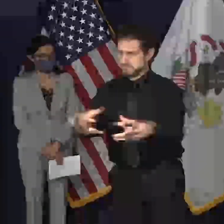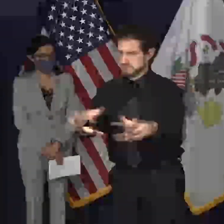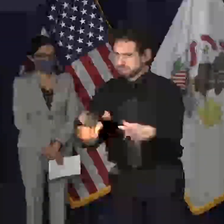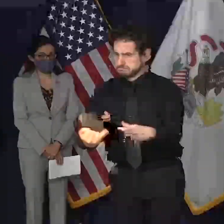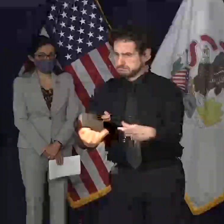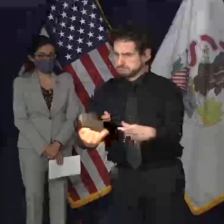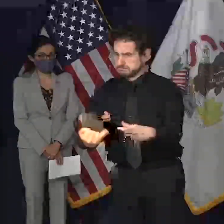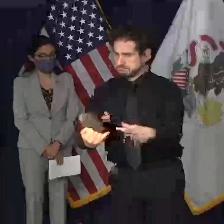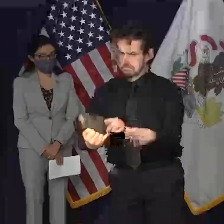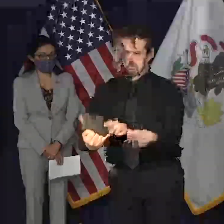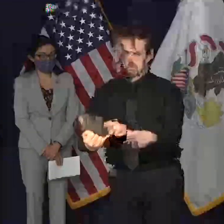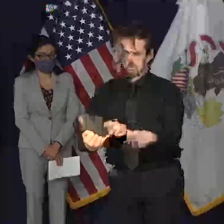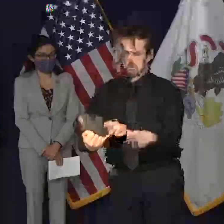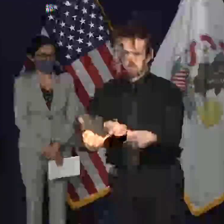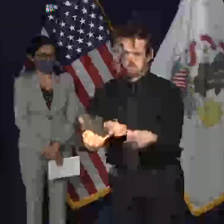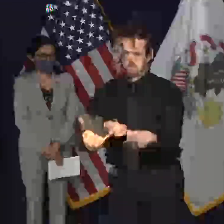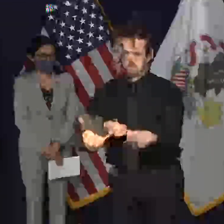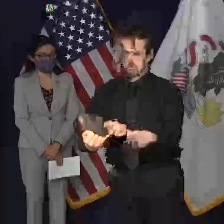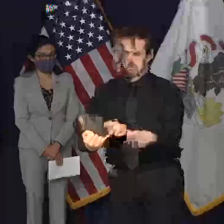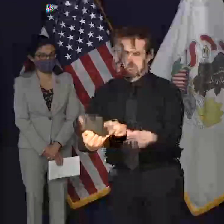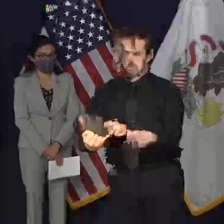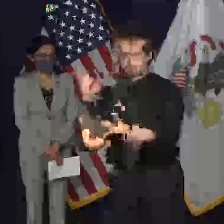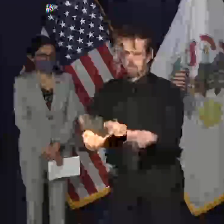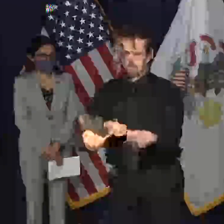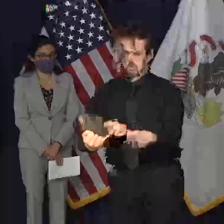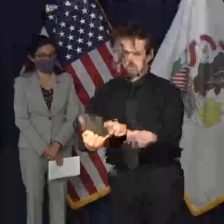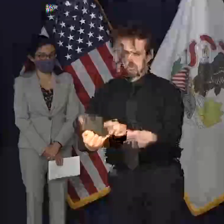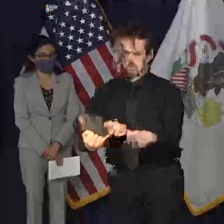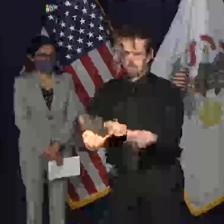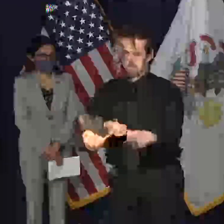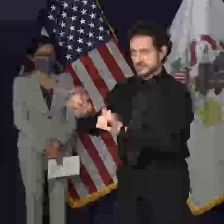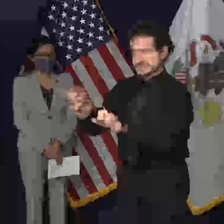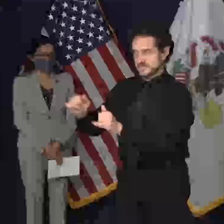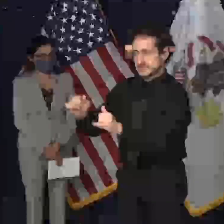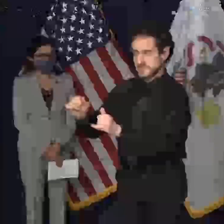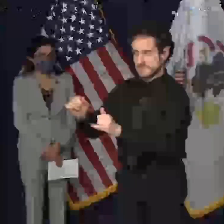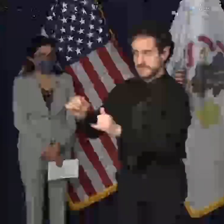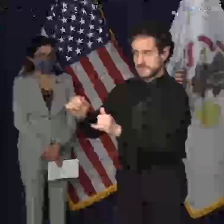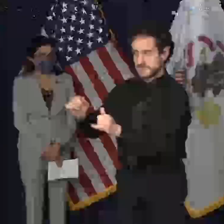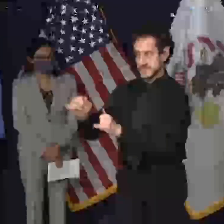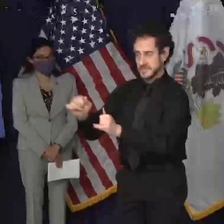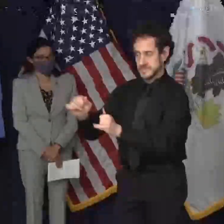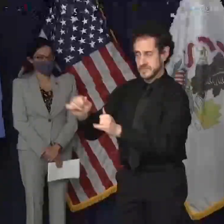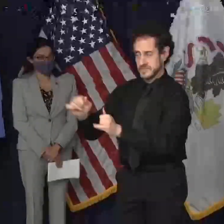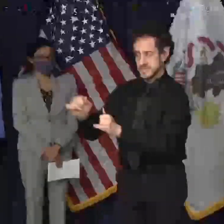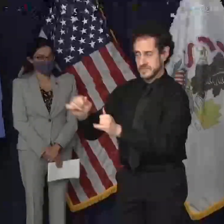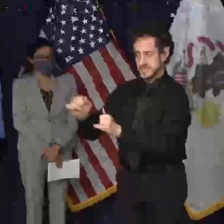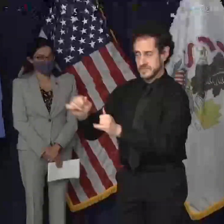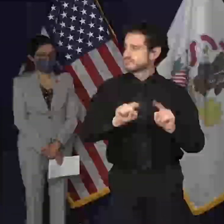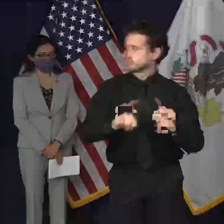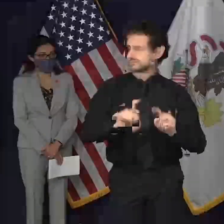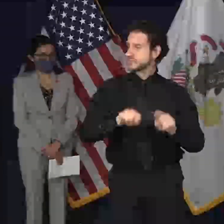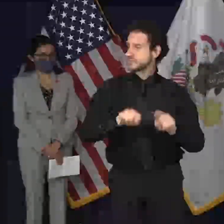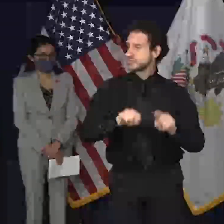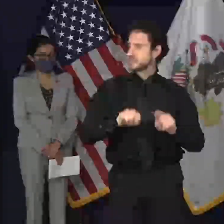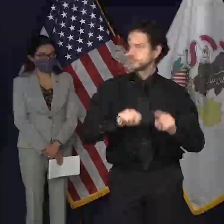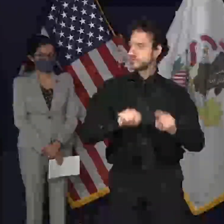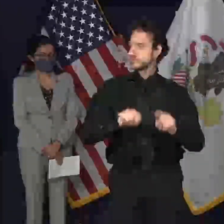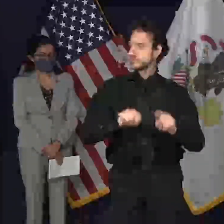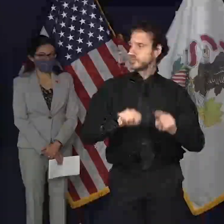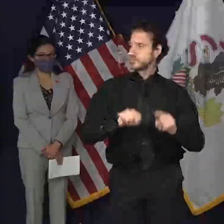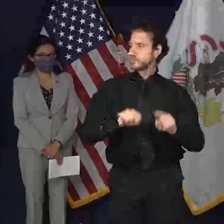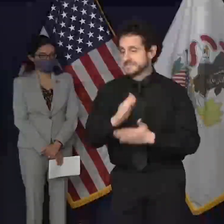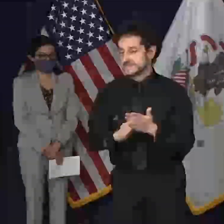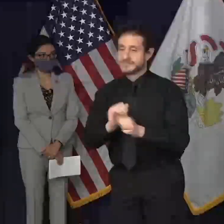and goes home with their family, that, you know, you have staff coming in and out literally every day, multiple shifts. Many of those